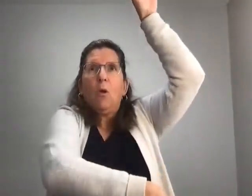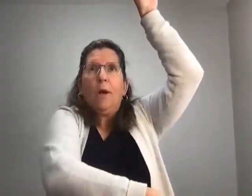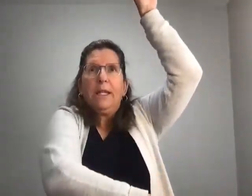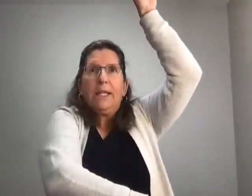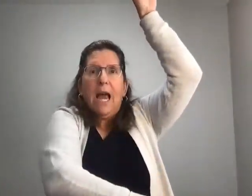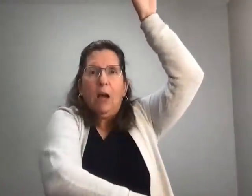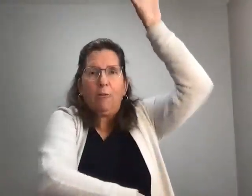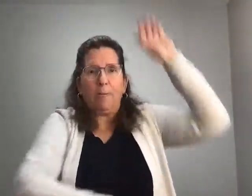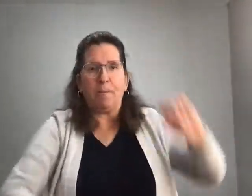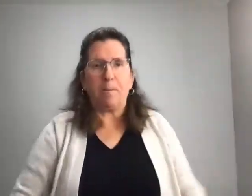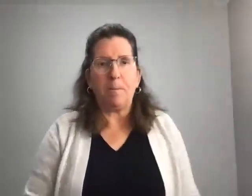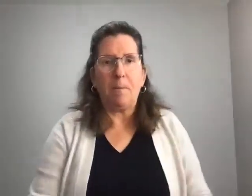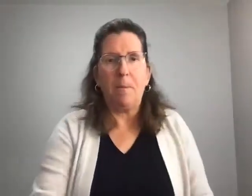going down.